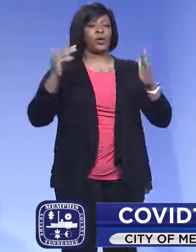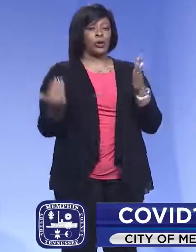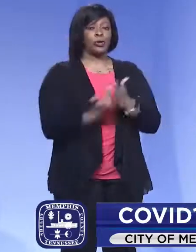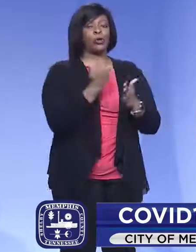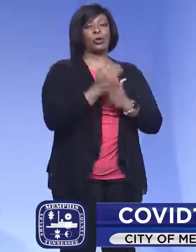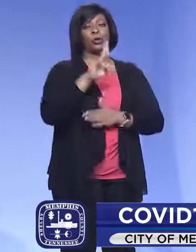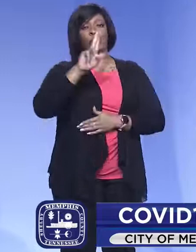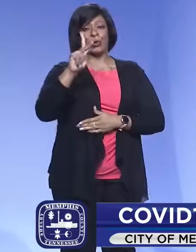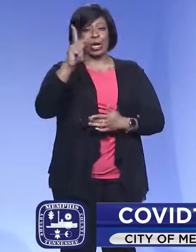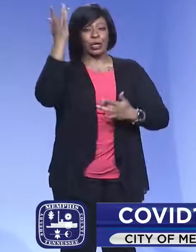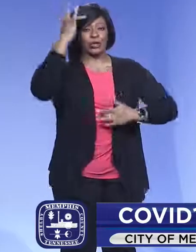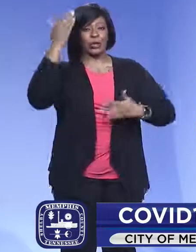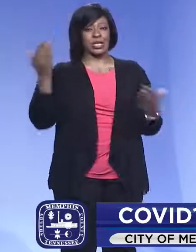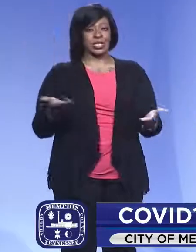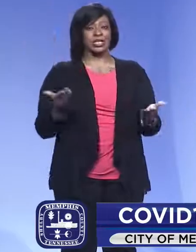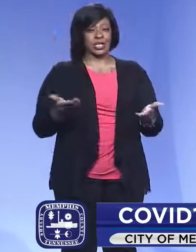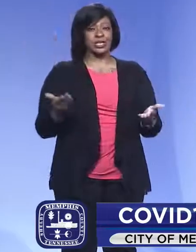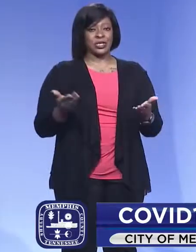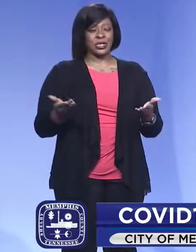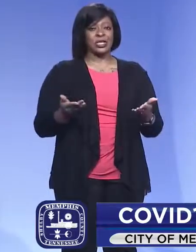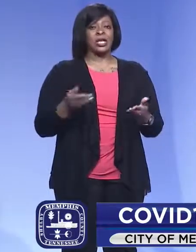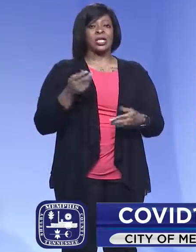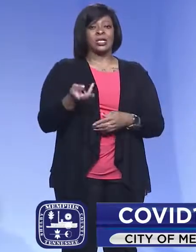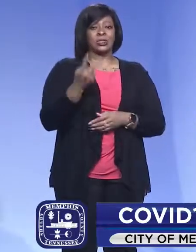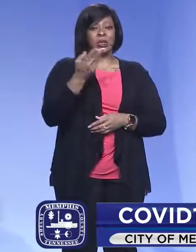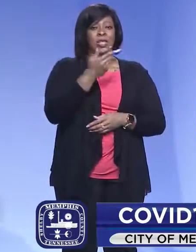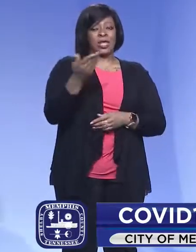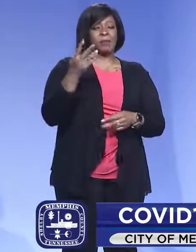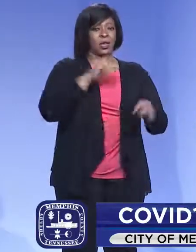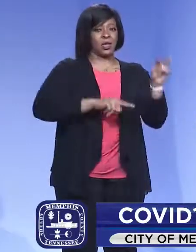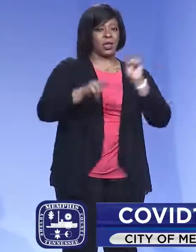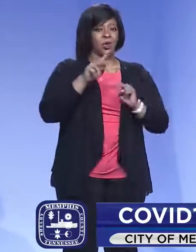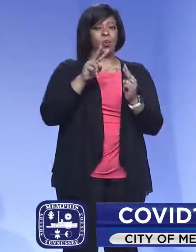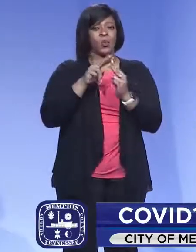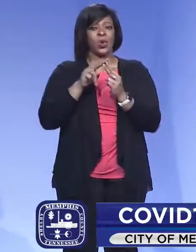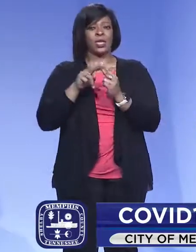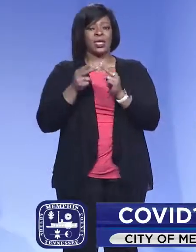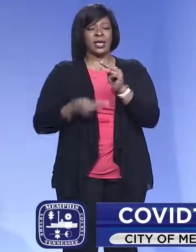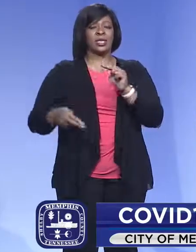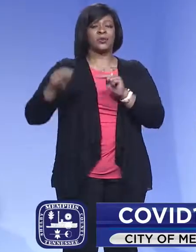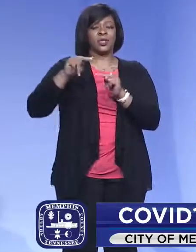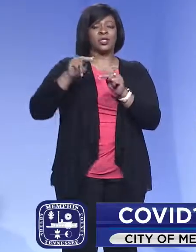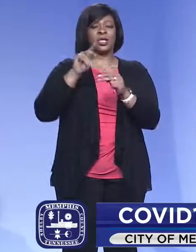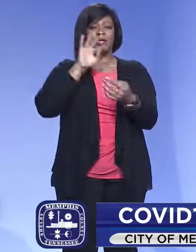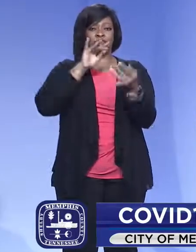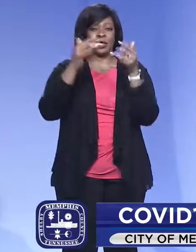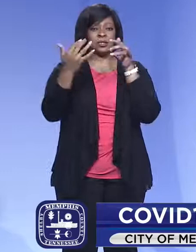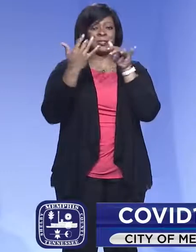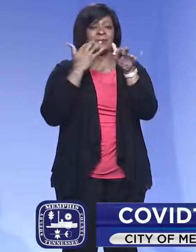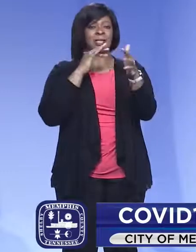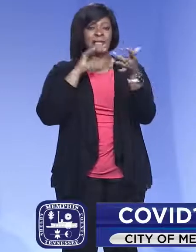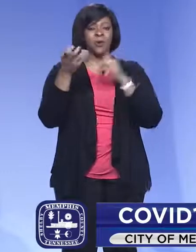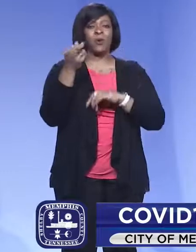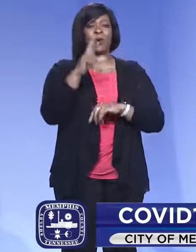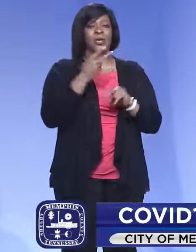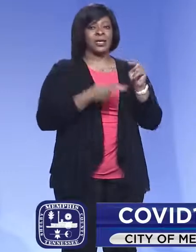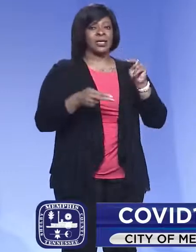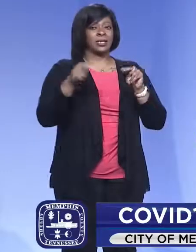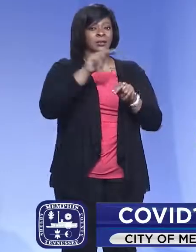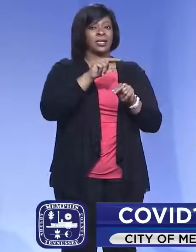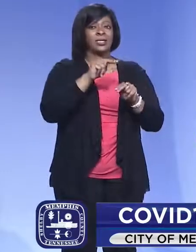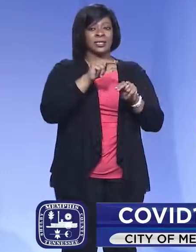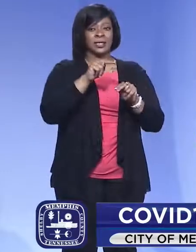was here, and that there's 2 things that are being looked at, whether there's increased transmissibility or